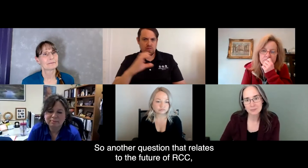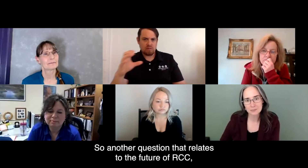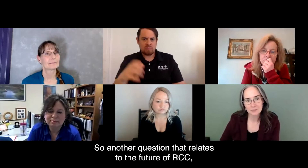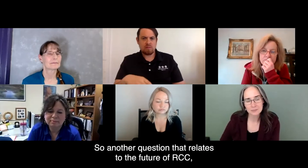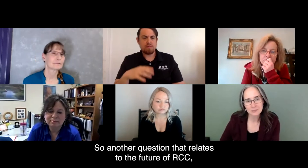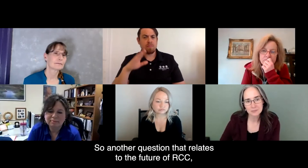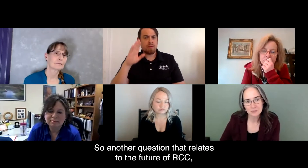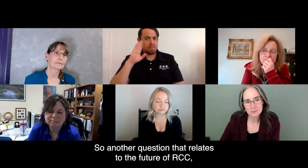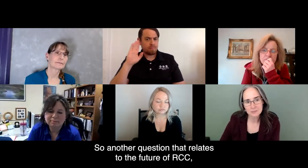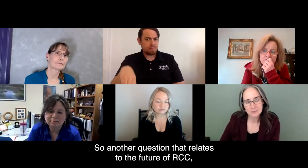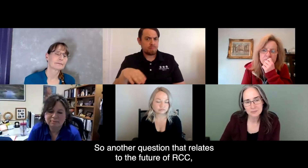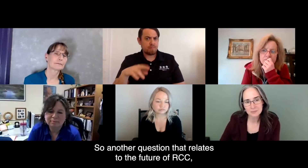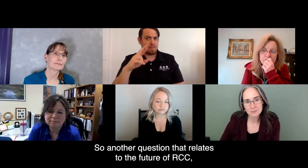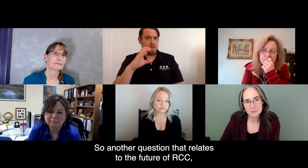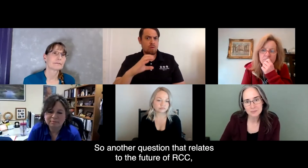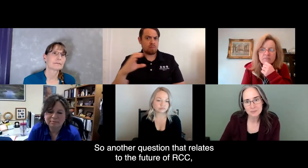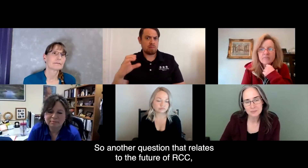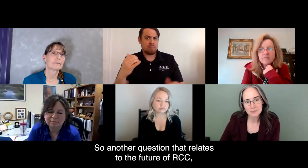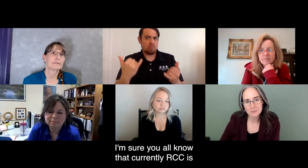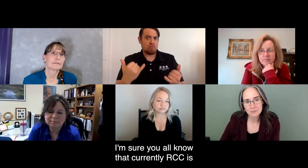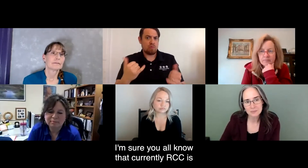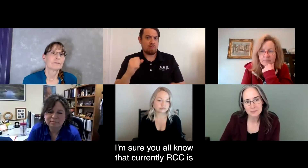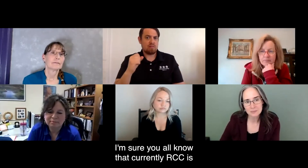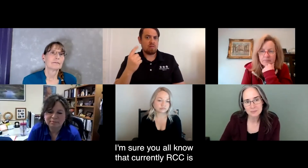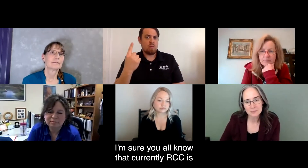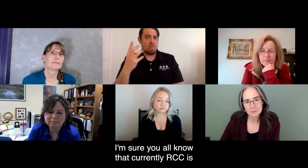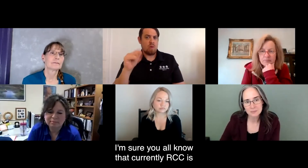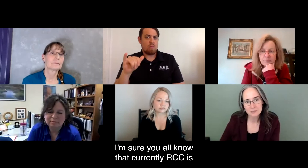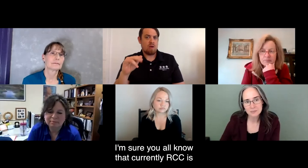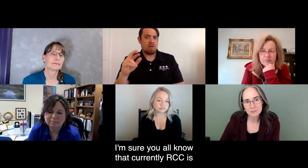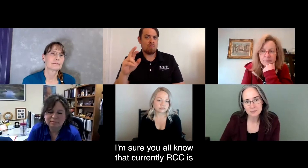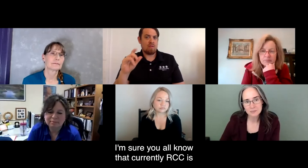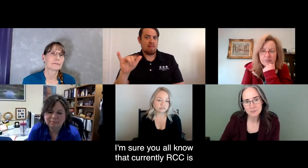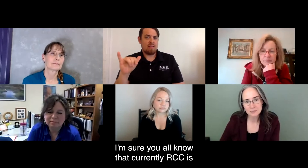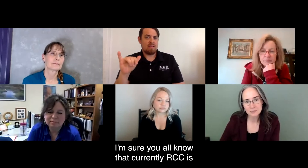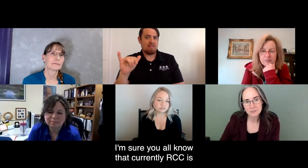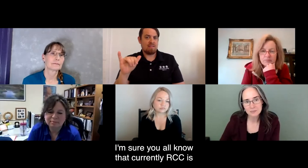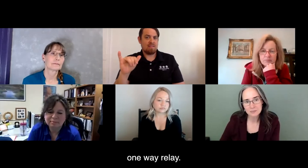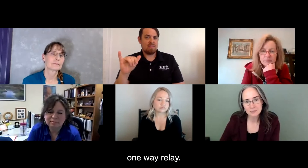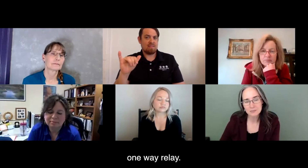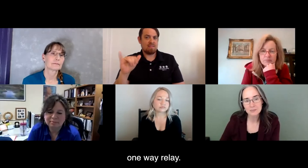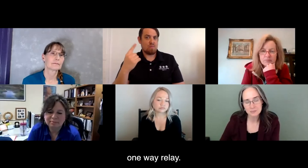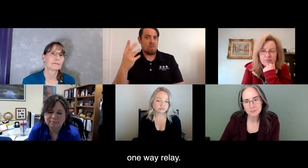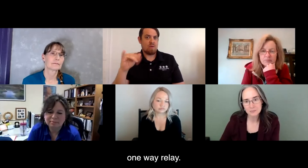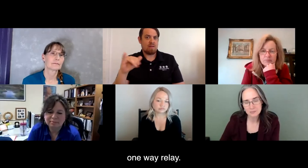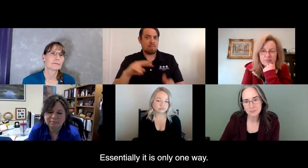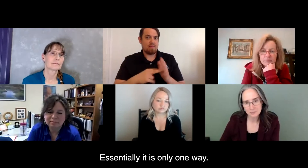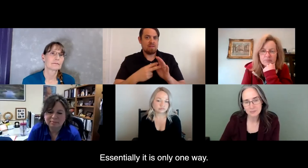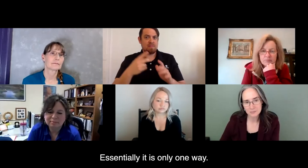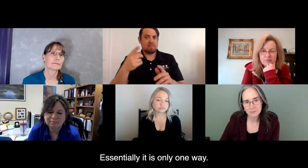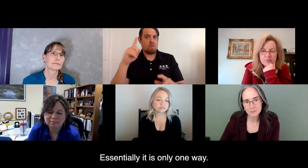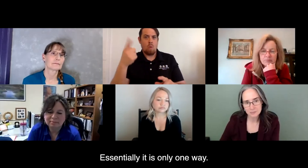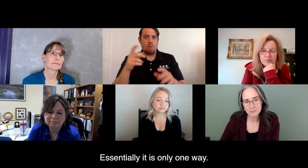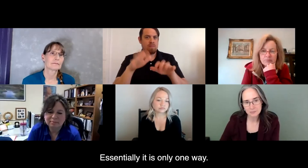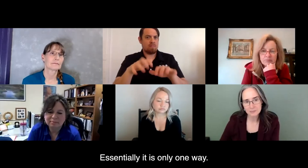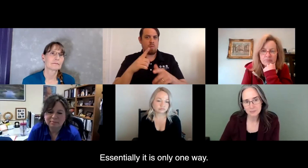So another question that relates to the future of RCC. I'm sure you all know that currently RCC is one-way relay. Essentially, it